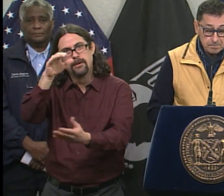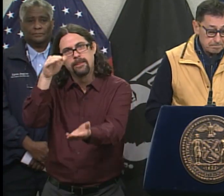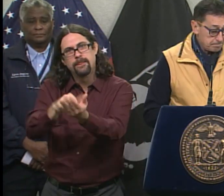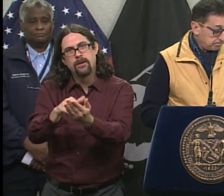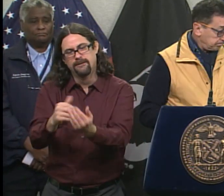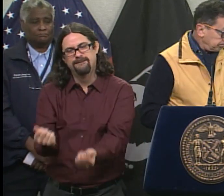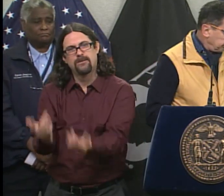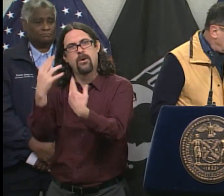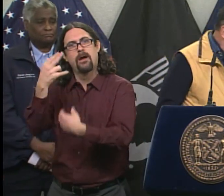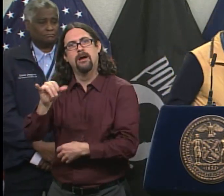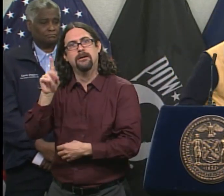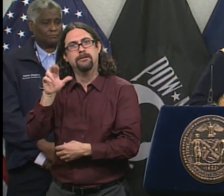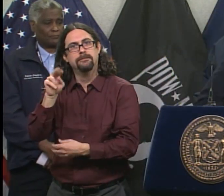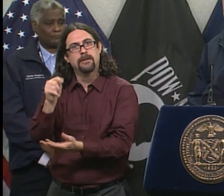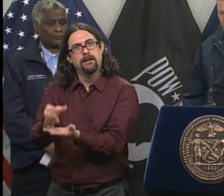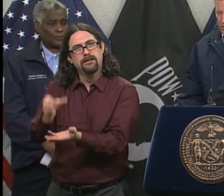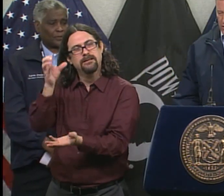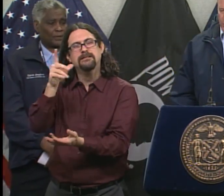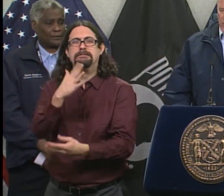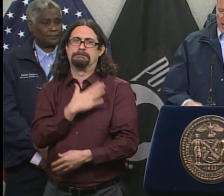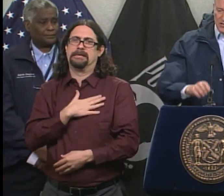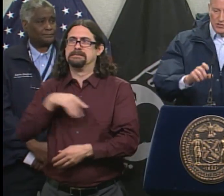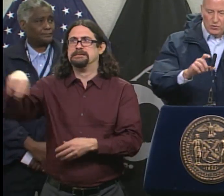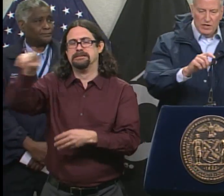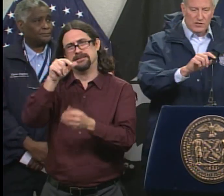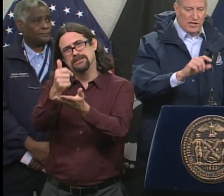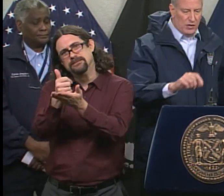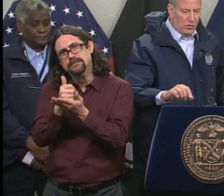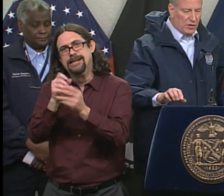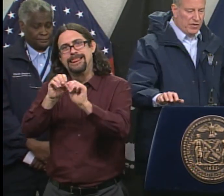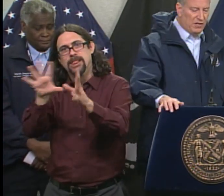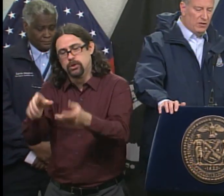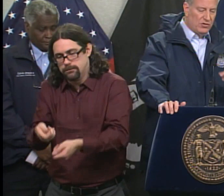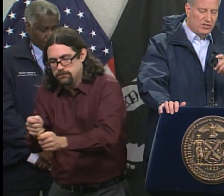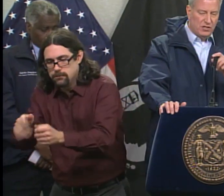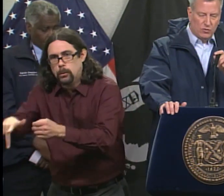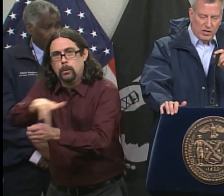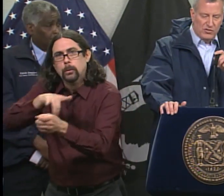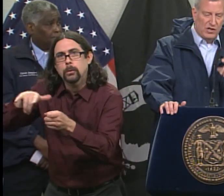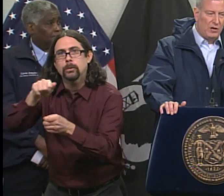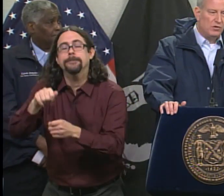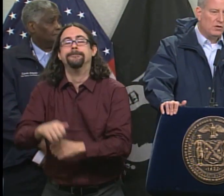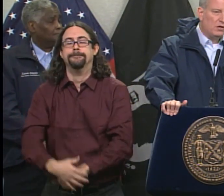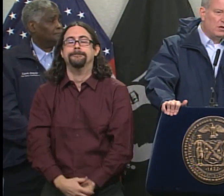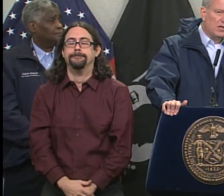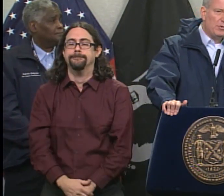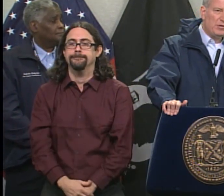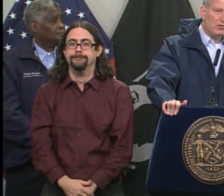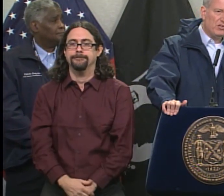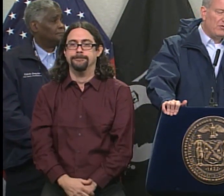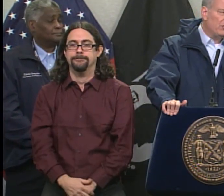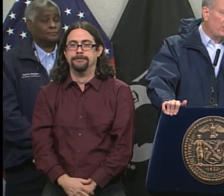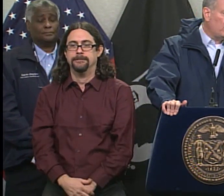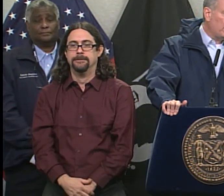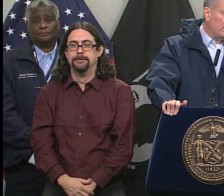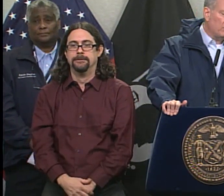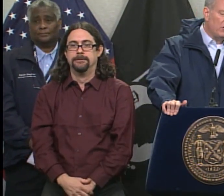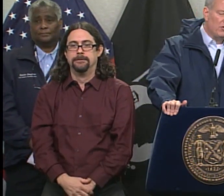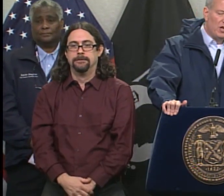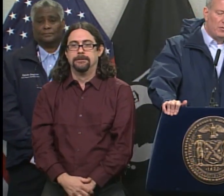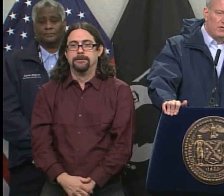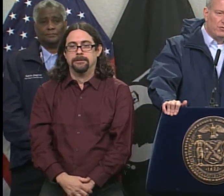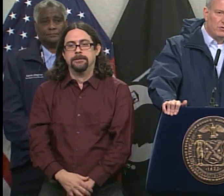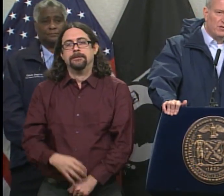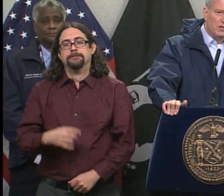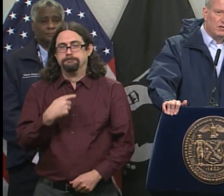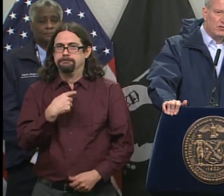use. Thank you very much again. Thanks as well to NYPD, which did a great job keeping people safe in general and a great